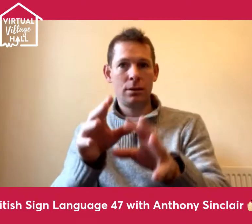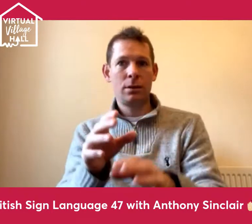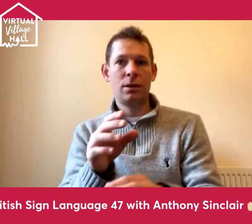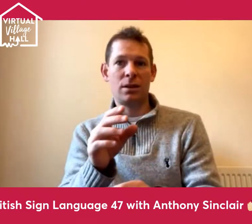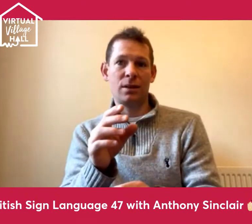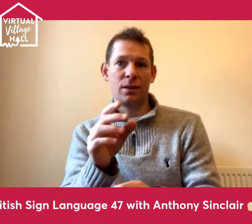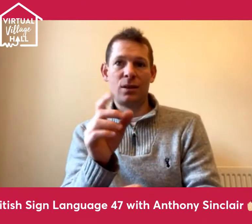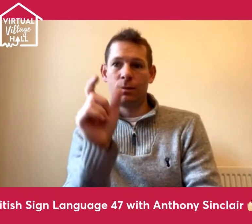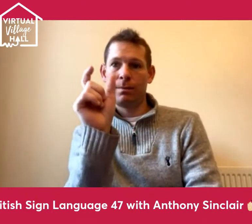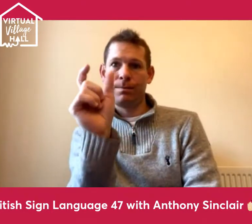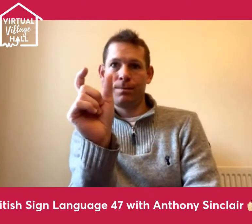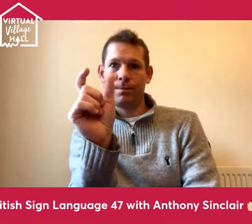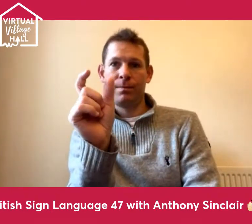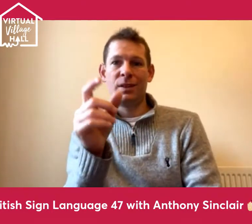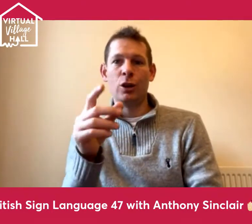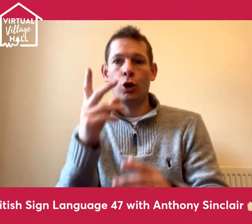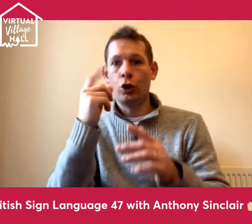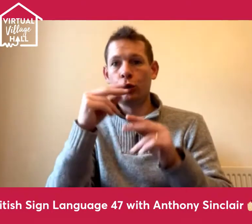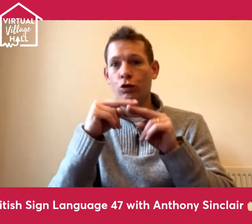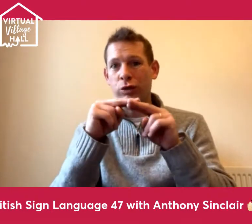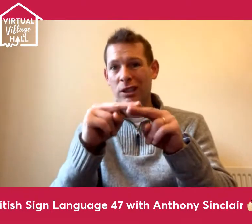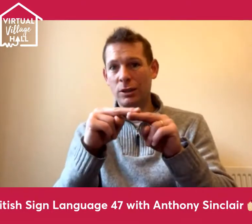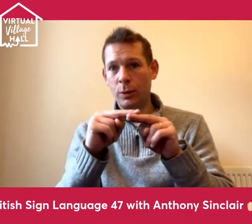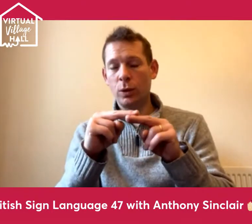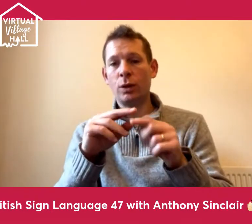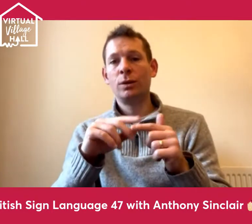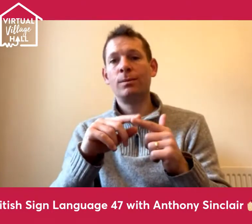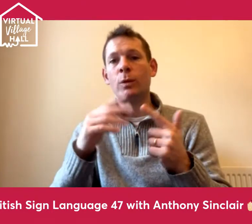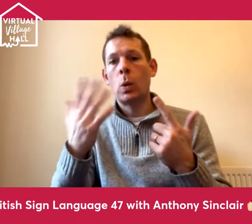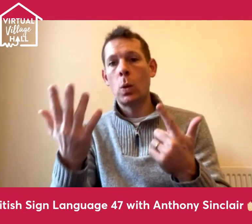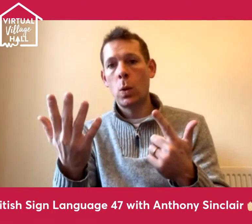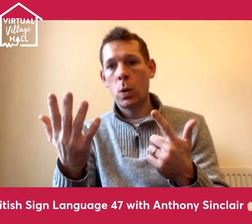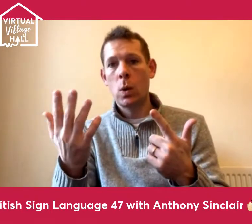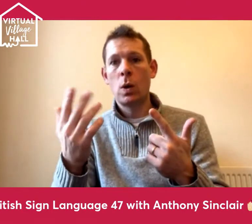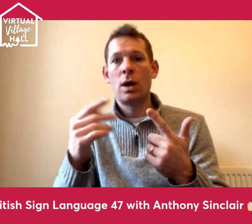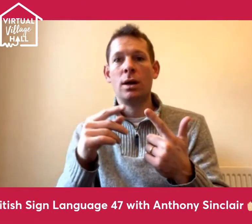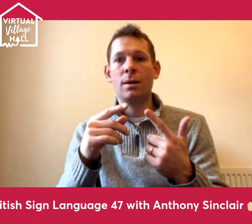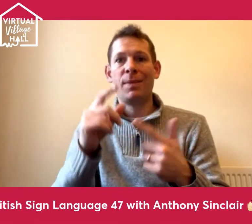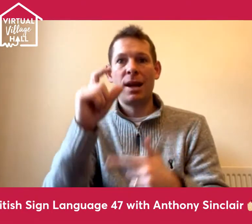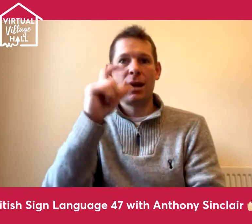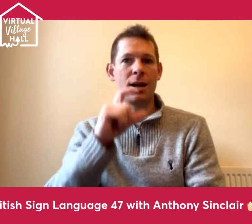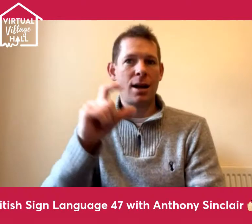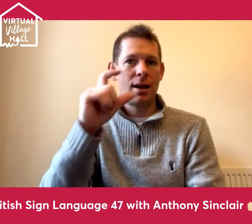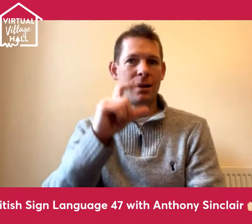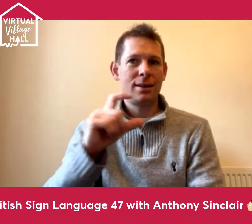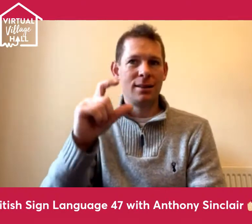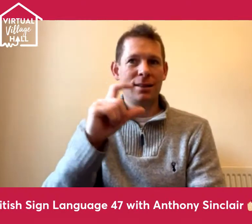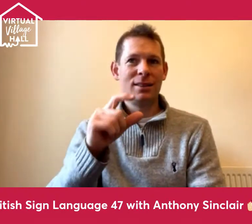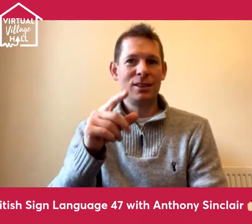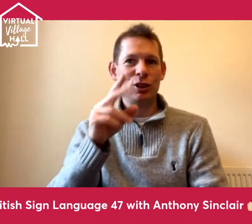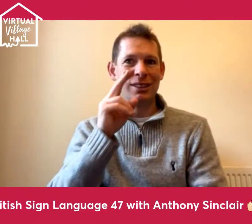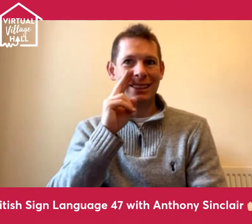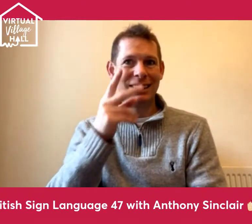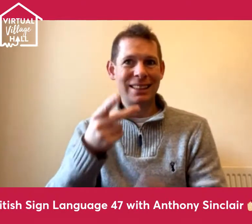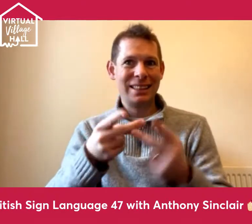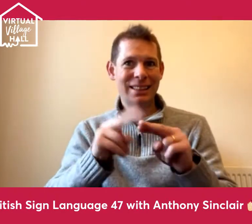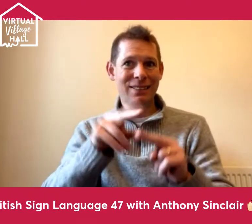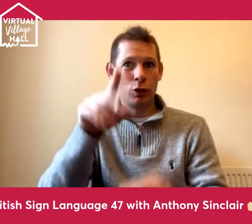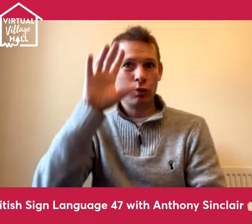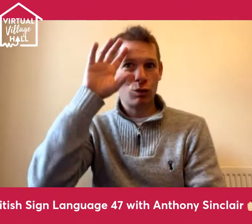Okay, so what I'm going to do is I am going to give you a mode of transport or a colour, something that we've covered